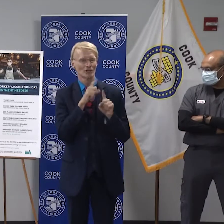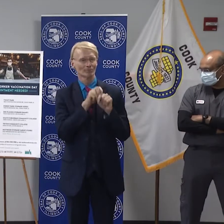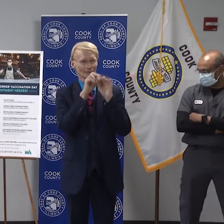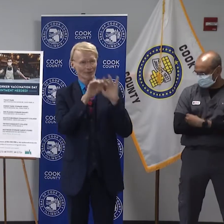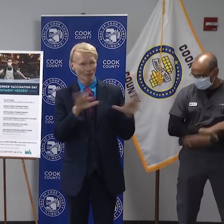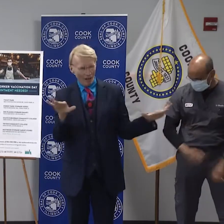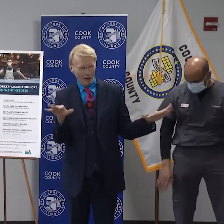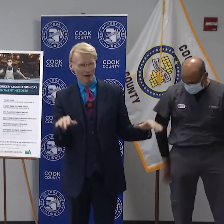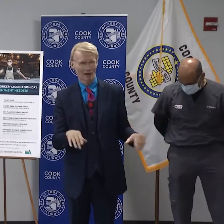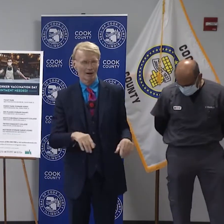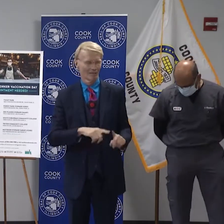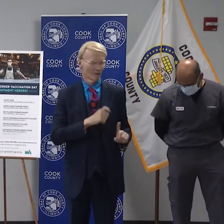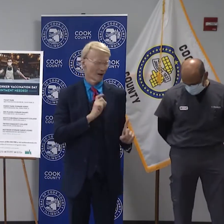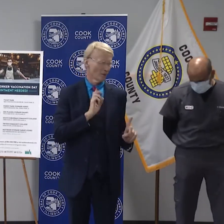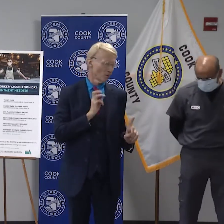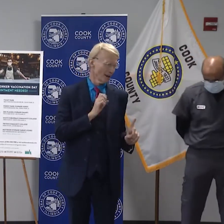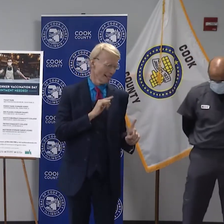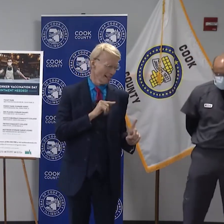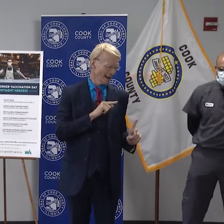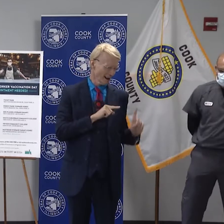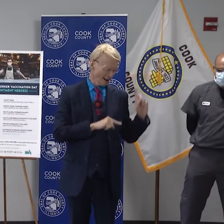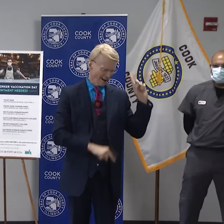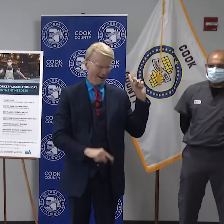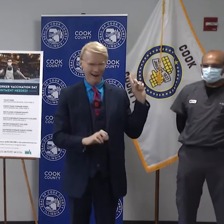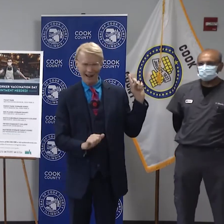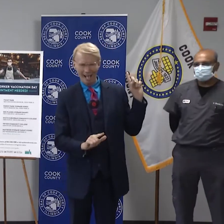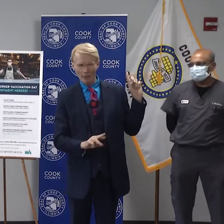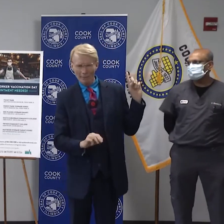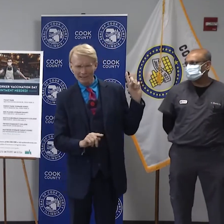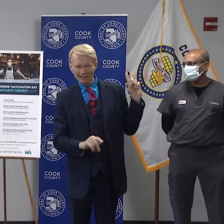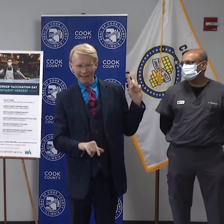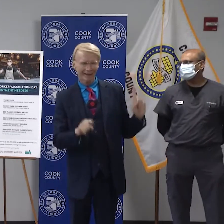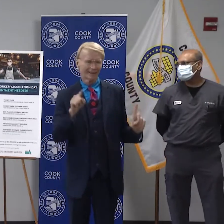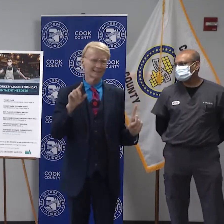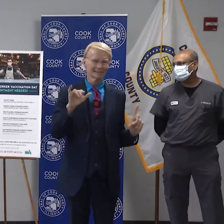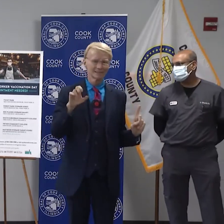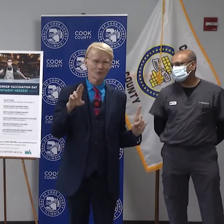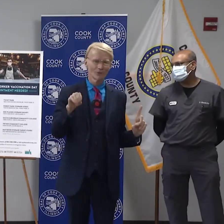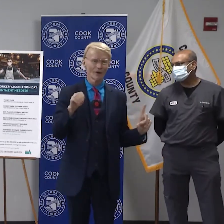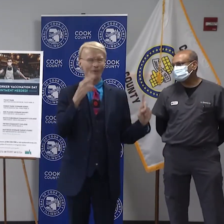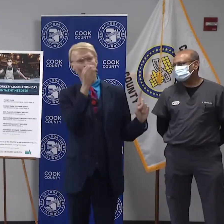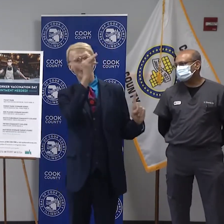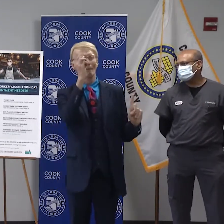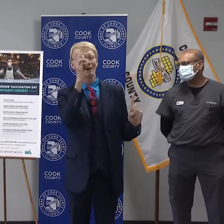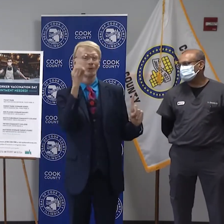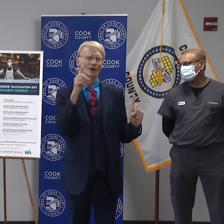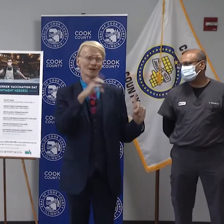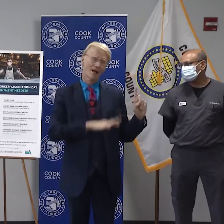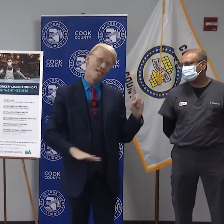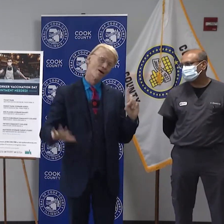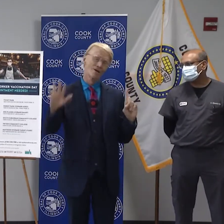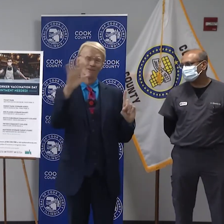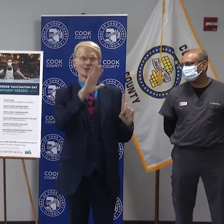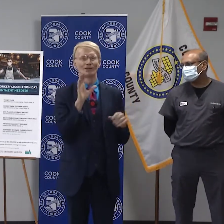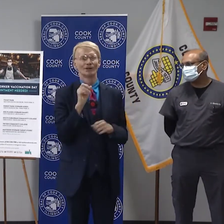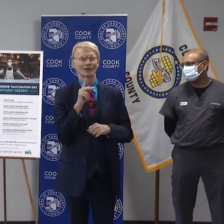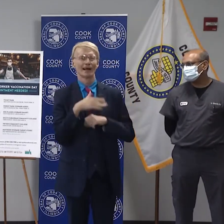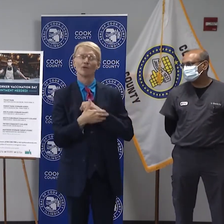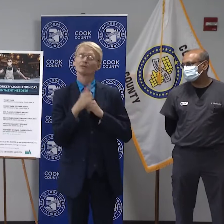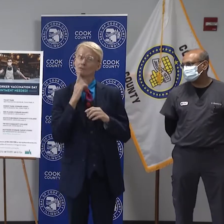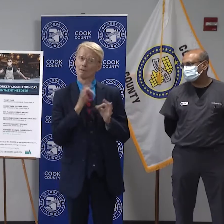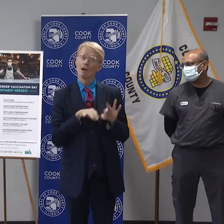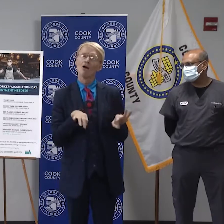our members from Wheeling to Calumet City to Cicero to Homewood and throughout all of Cook County. It's very